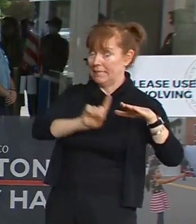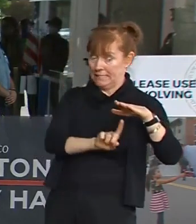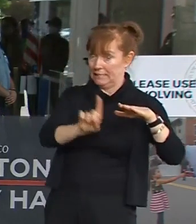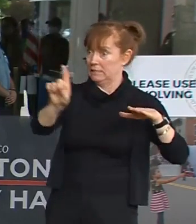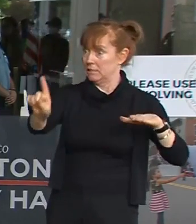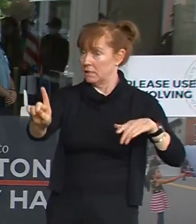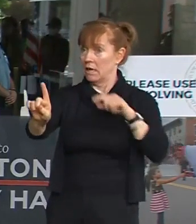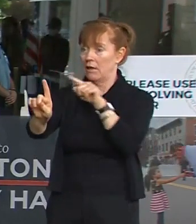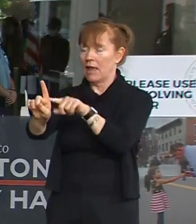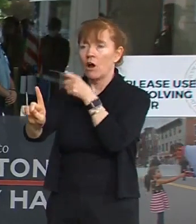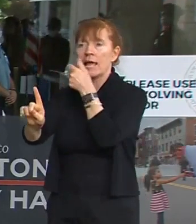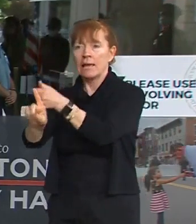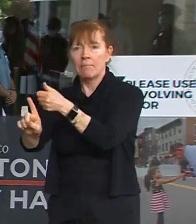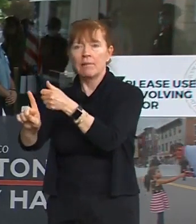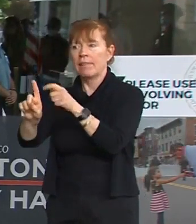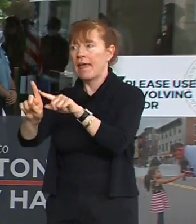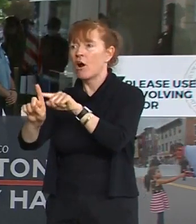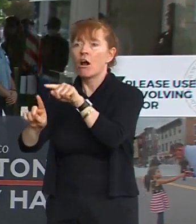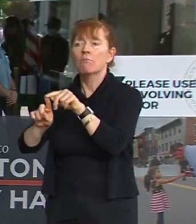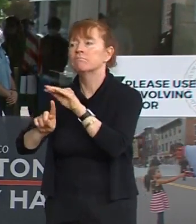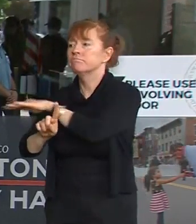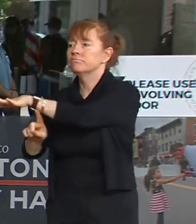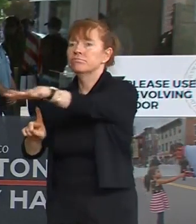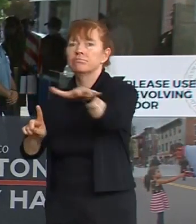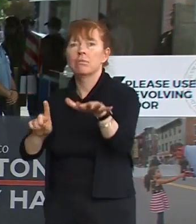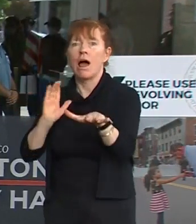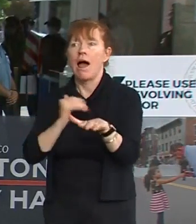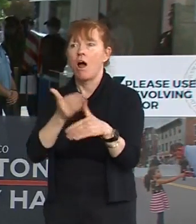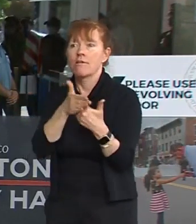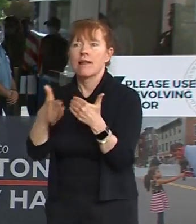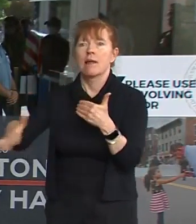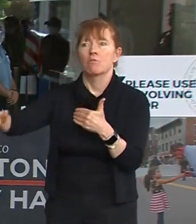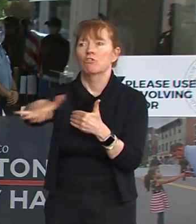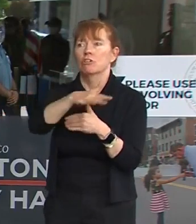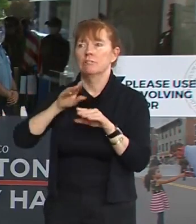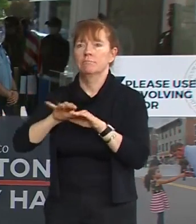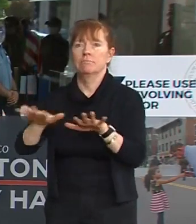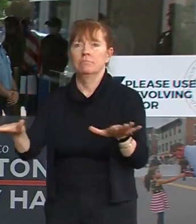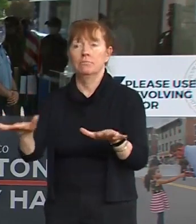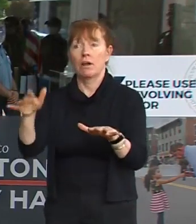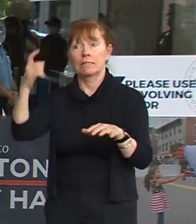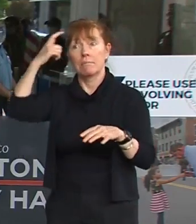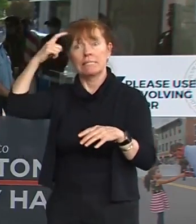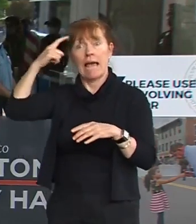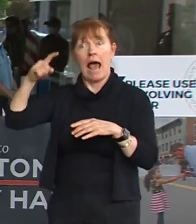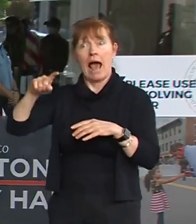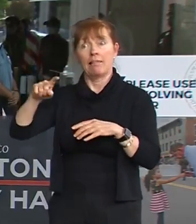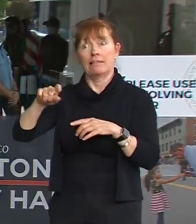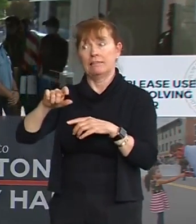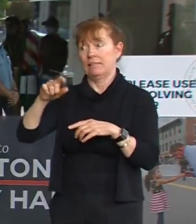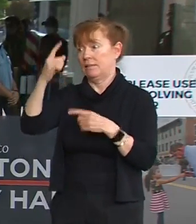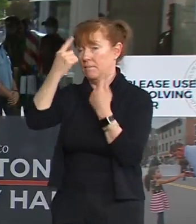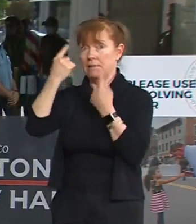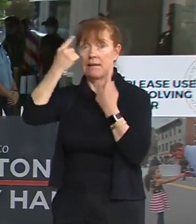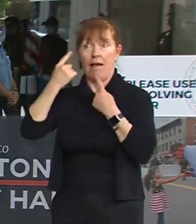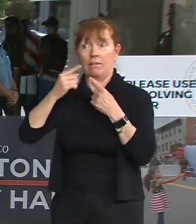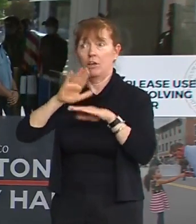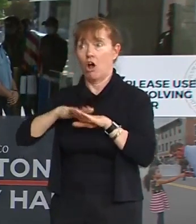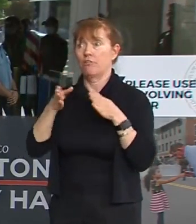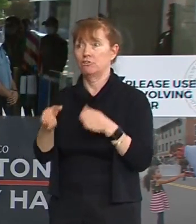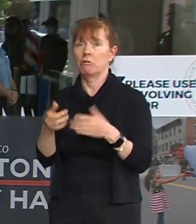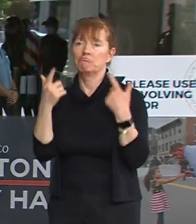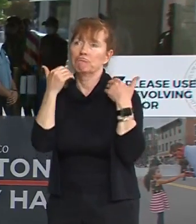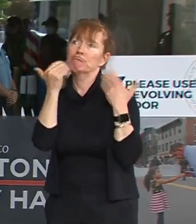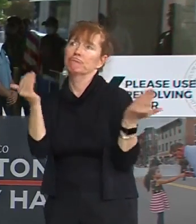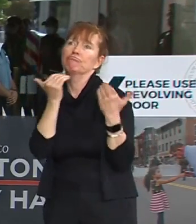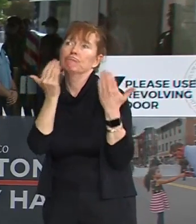and impacting violence, because the mentality out on the street, this is from a 35-year street cop, is that you can do whatever you want